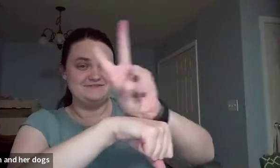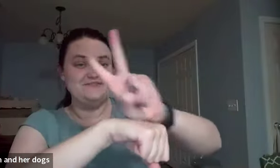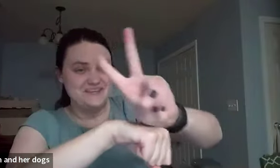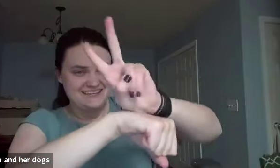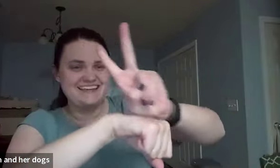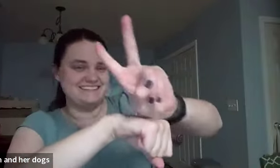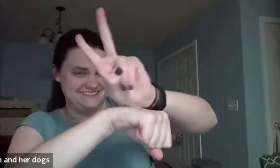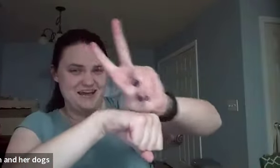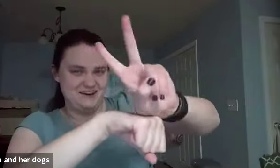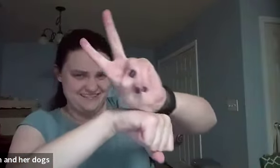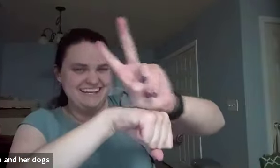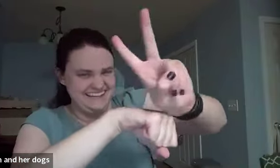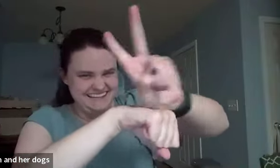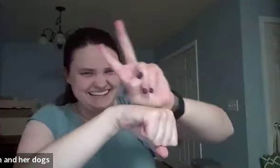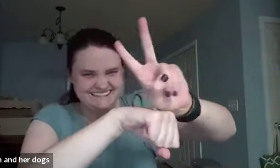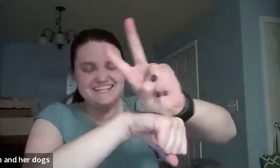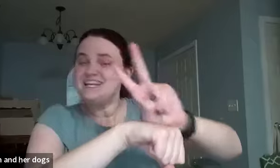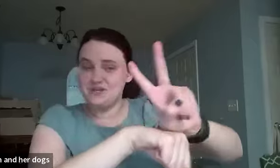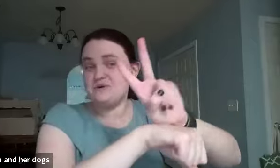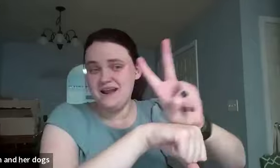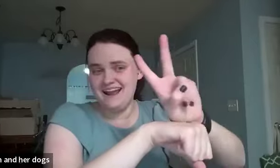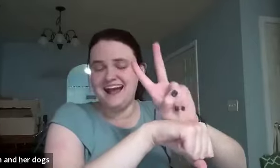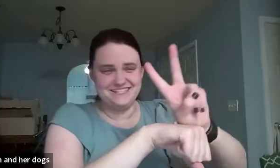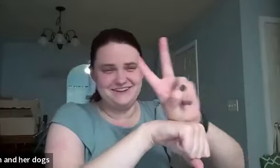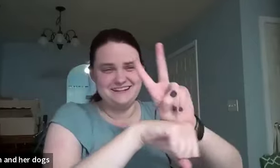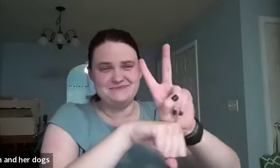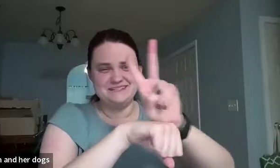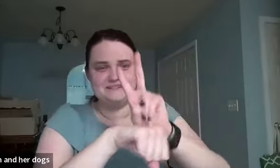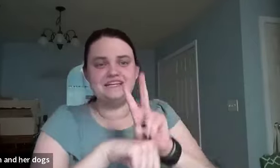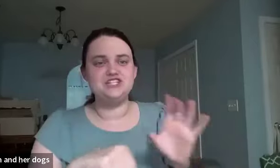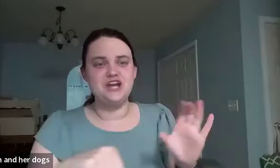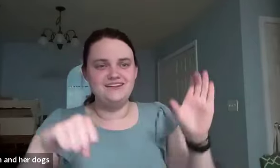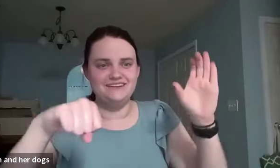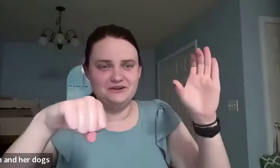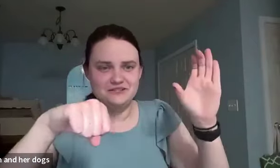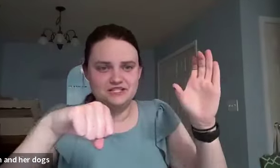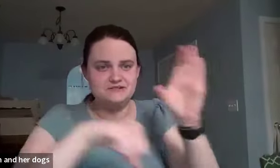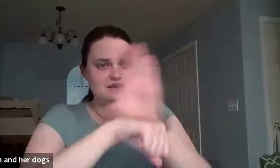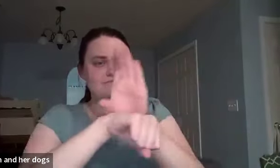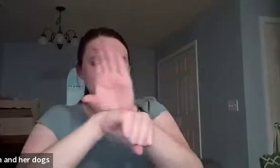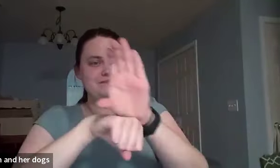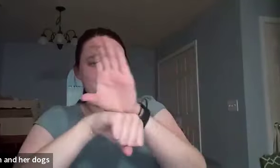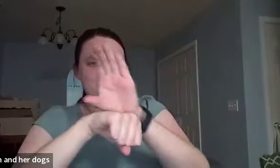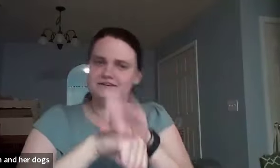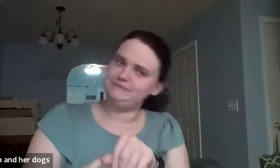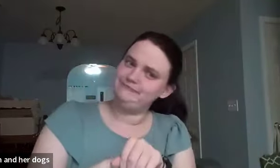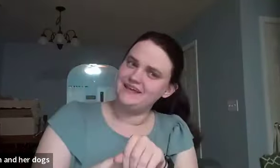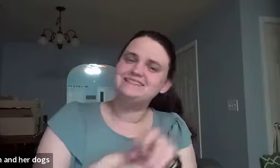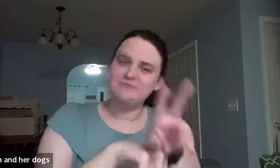a V and it's on top. You were right. I just cracked up because I was like, chocolate, go slow. And she was like, all right. It's like,